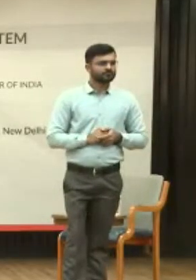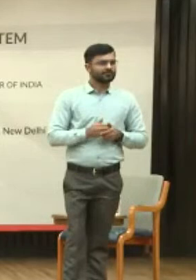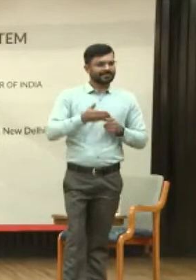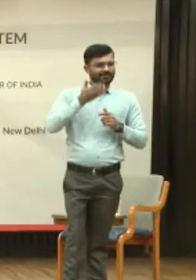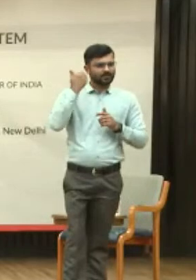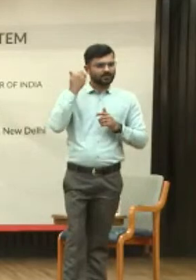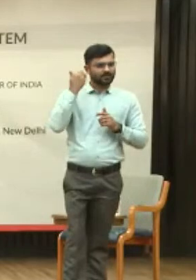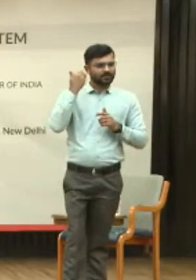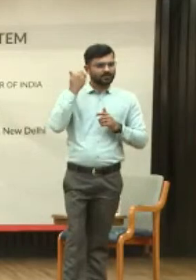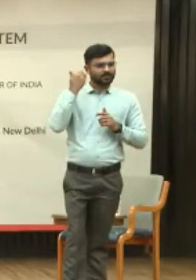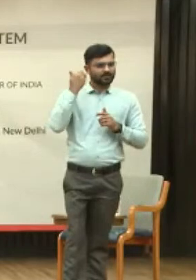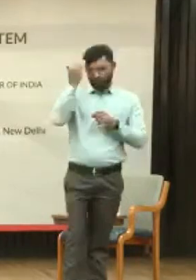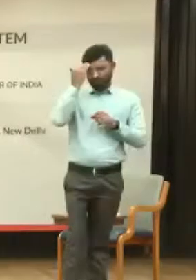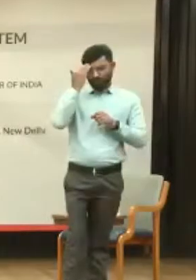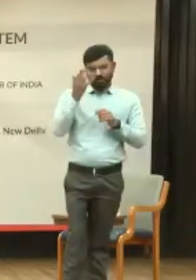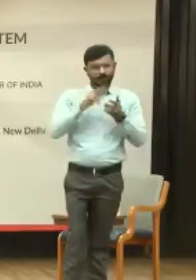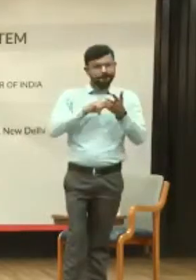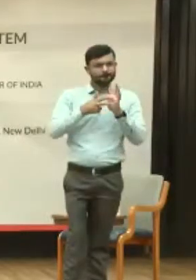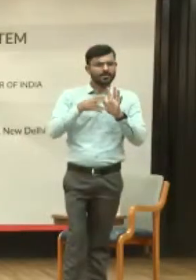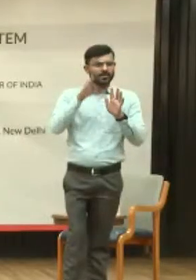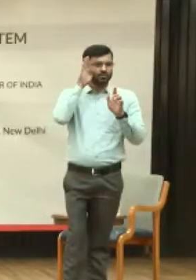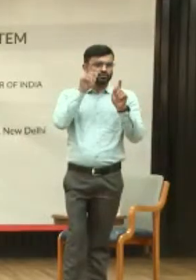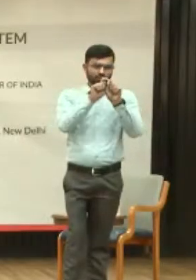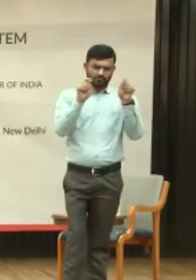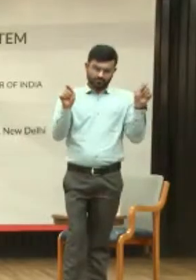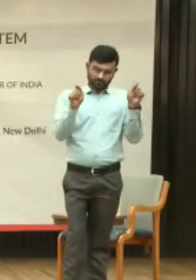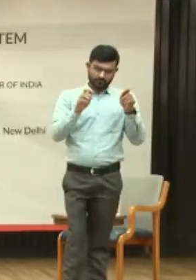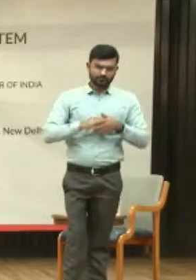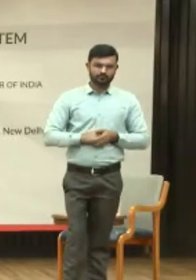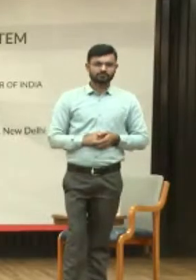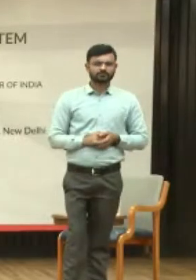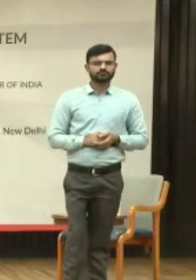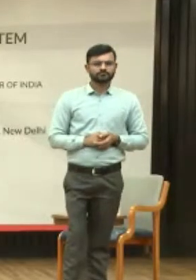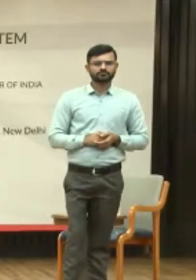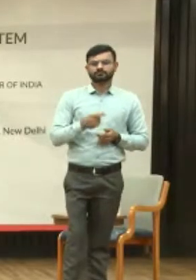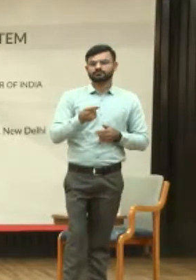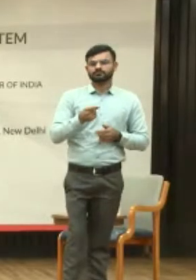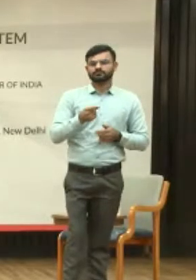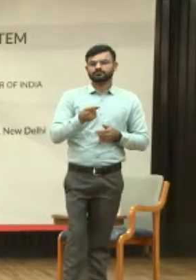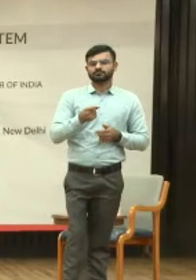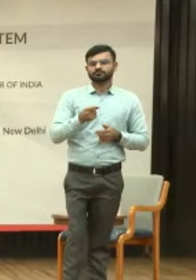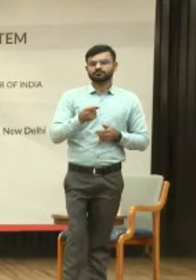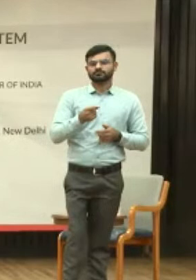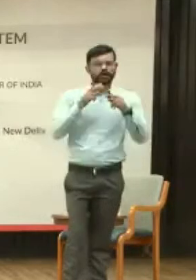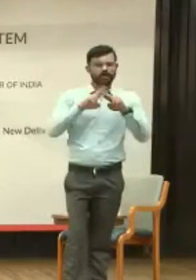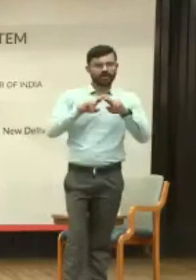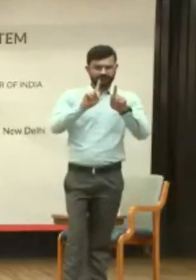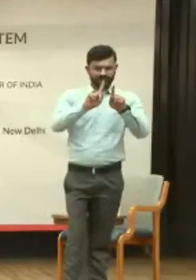Recently, some of you may know in the newspapers that ORF team